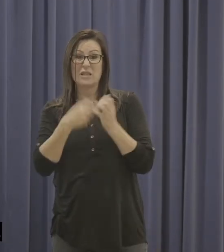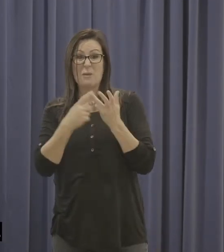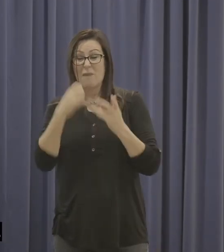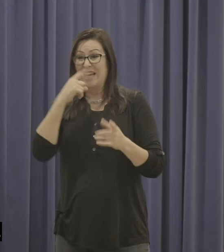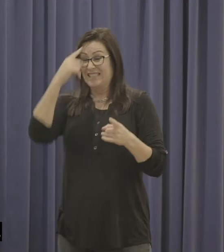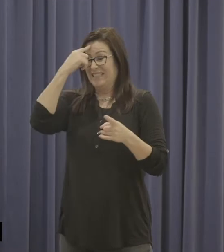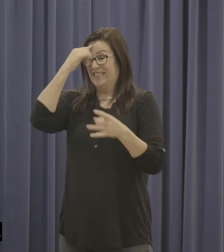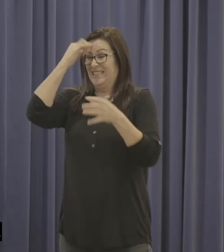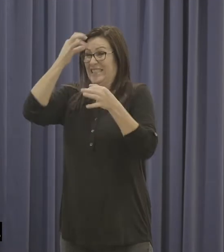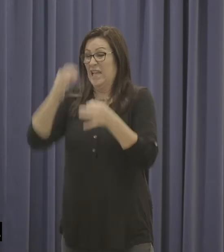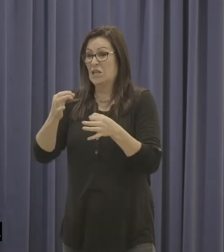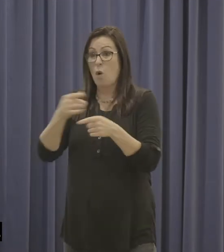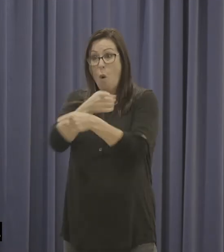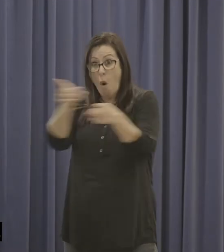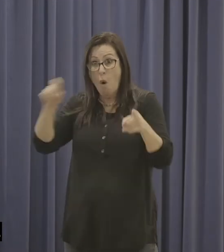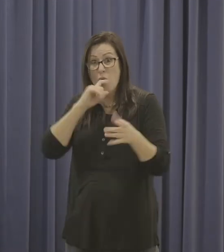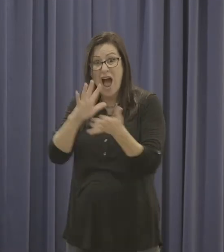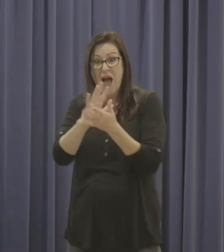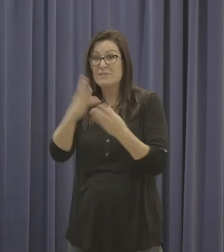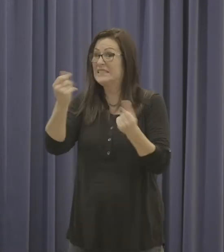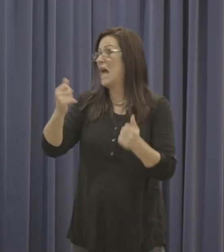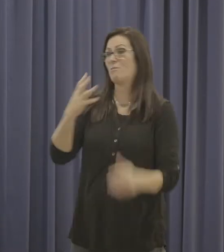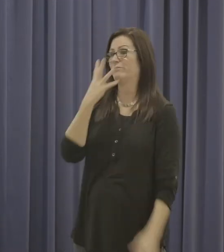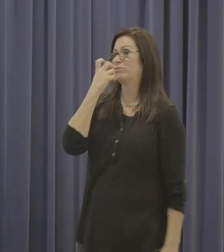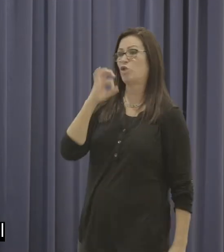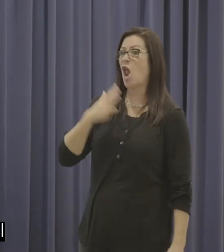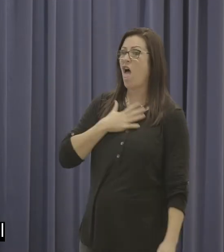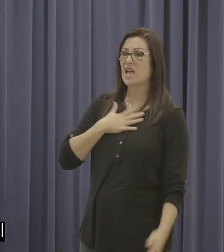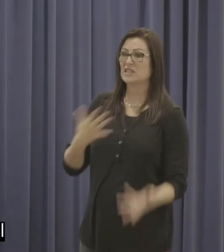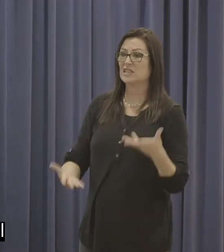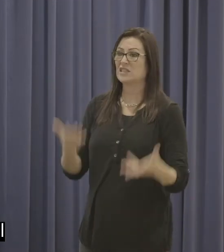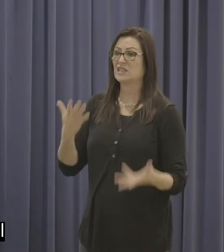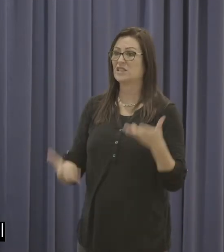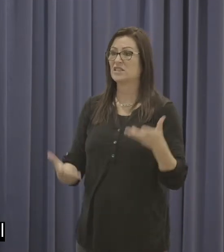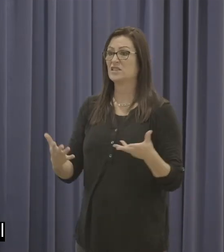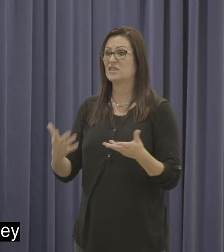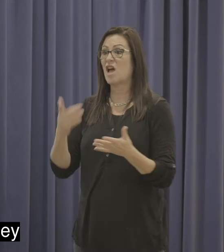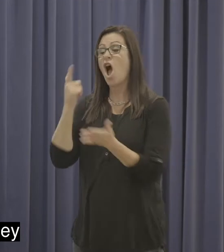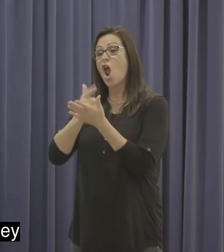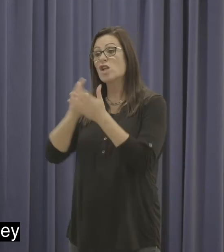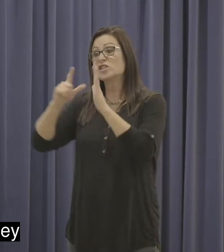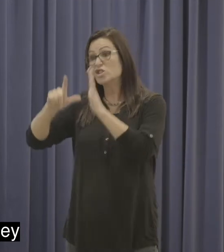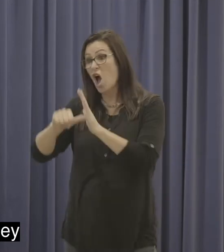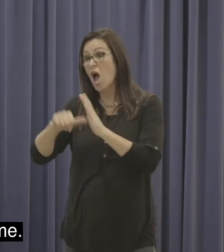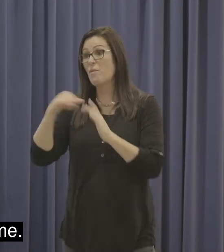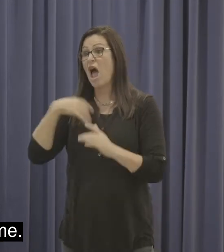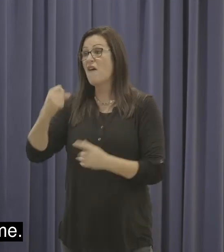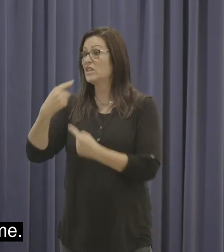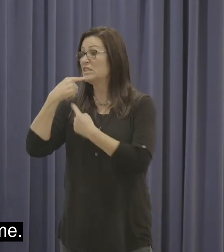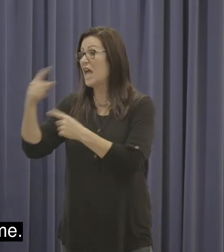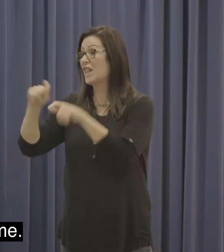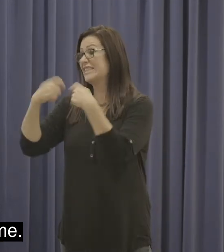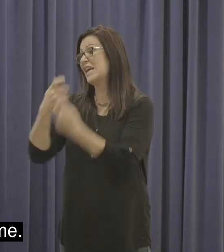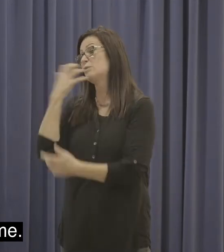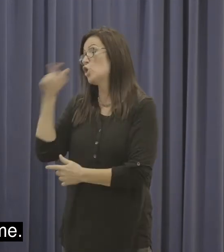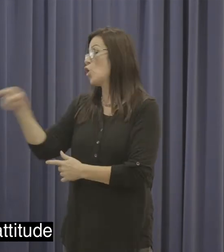can't guarantee everyone will be happy with. A lot of the time I had to tell some of my teammates that they wouldn't be playing in